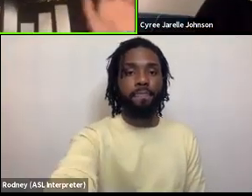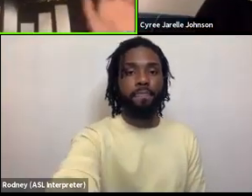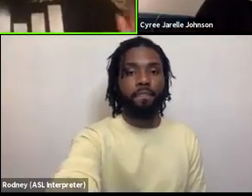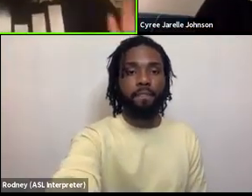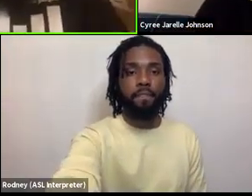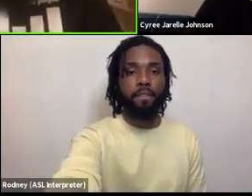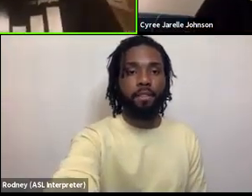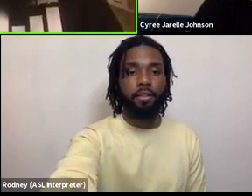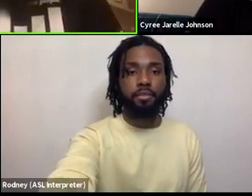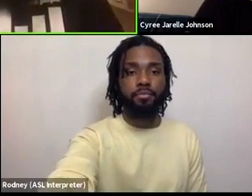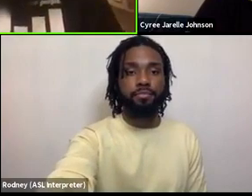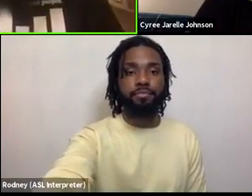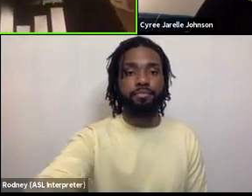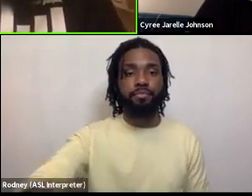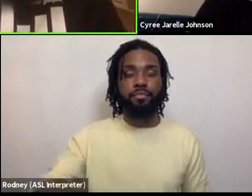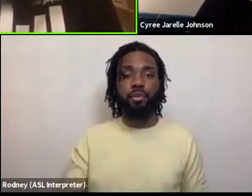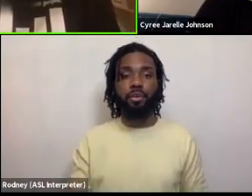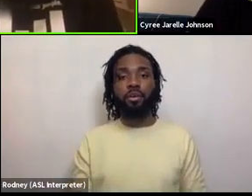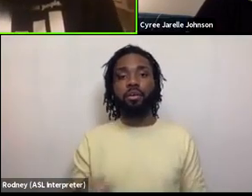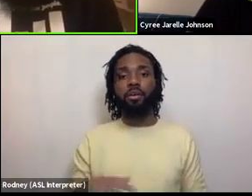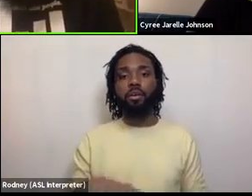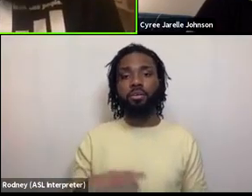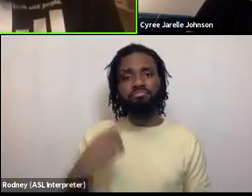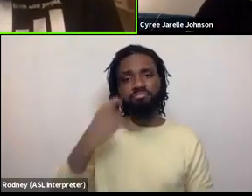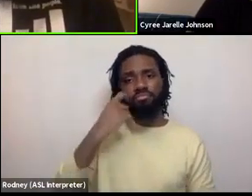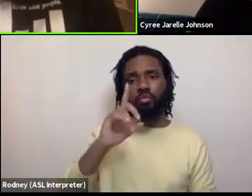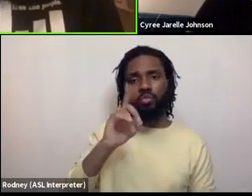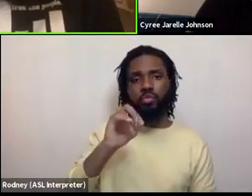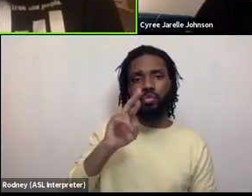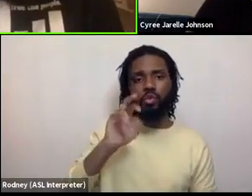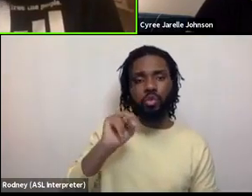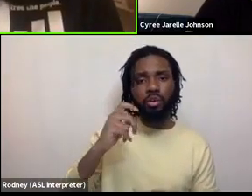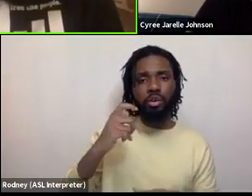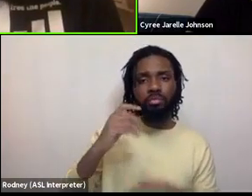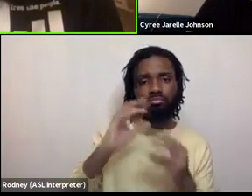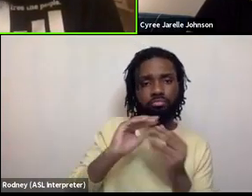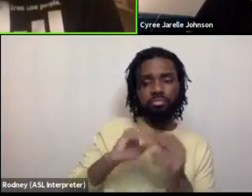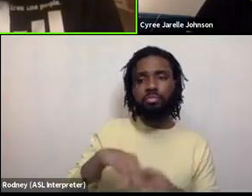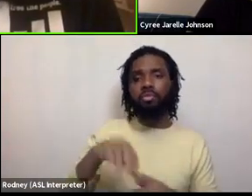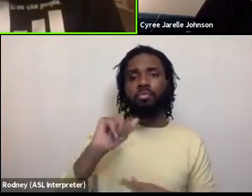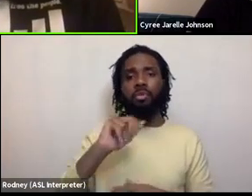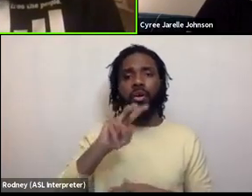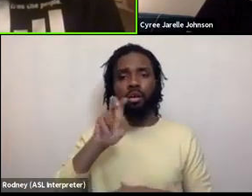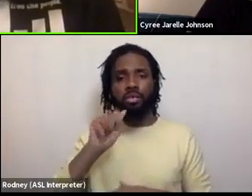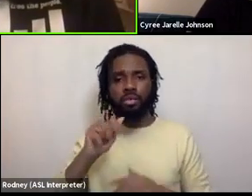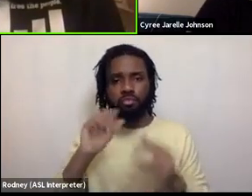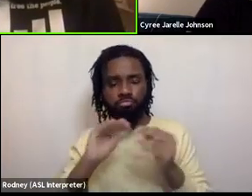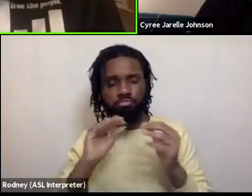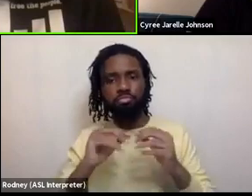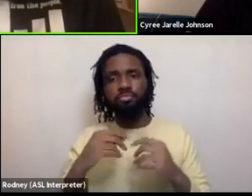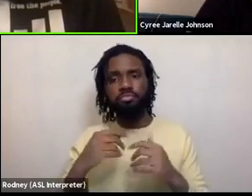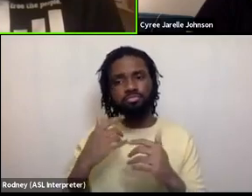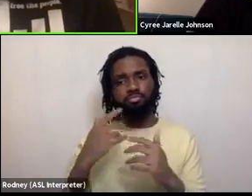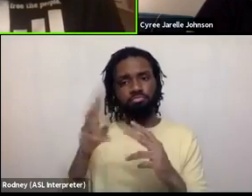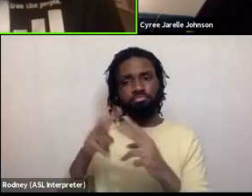Based off of some of the things that Dorian had mentioned and Azza, I do want to note that